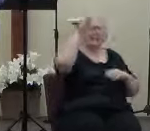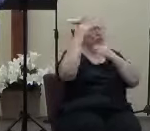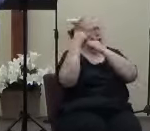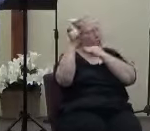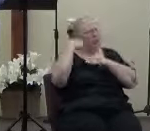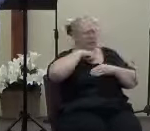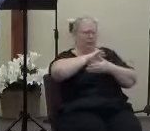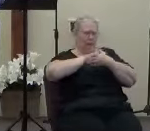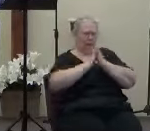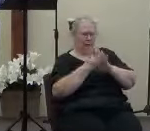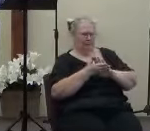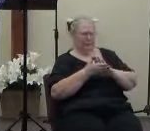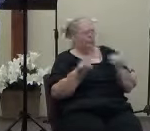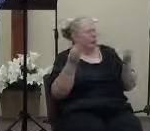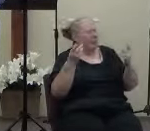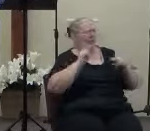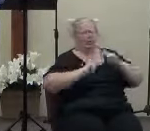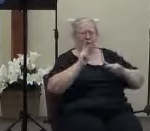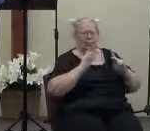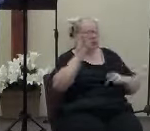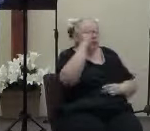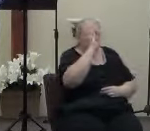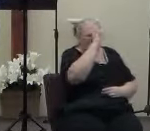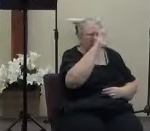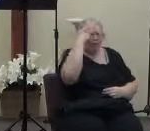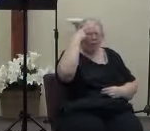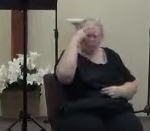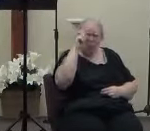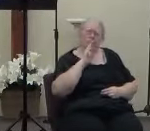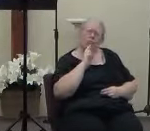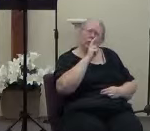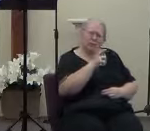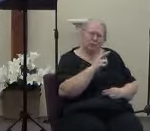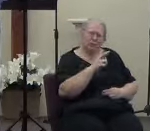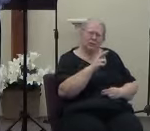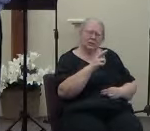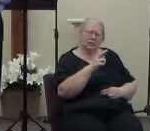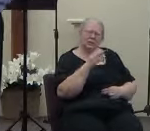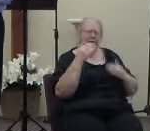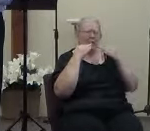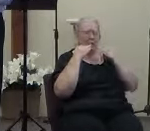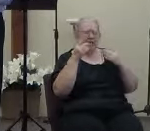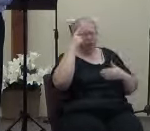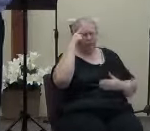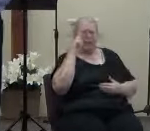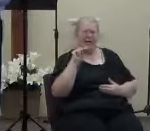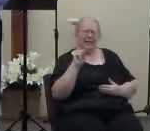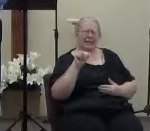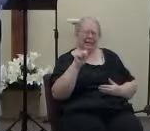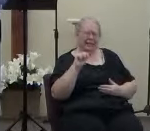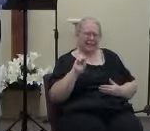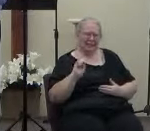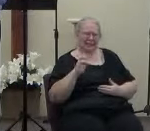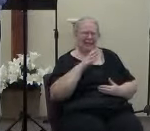are so many people in the world looking for real today. I so appreciate Nate and Tanya calling the youth